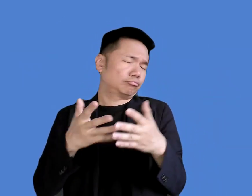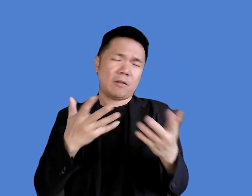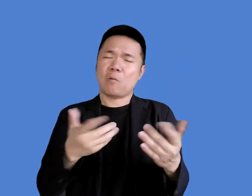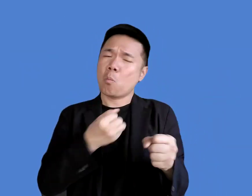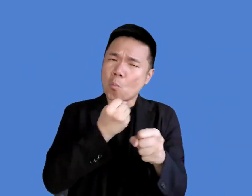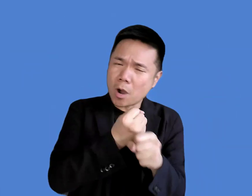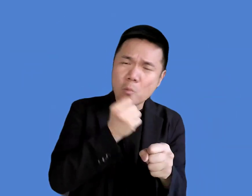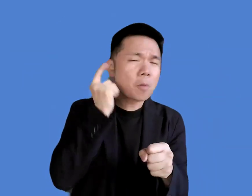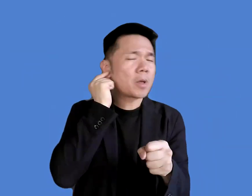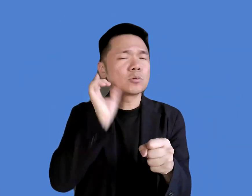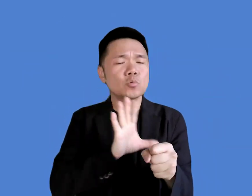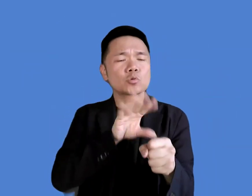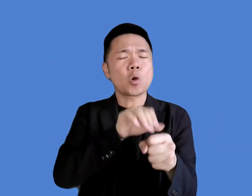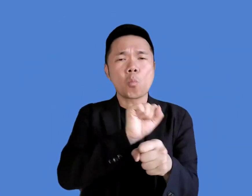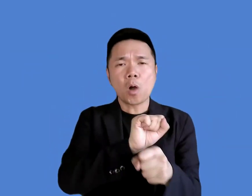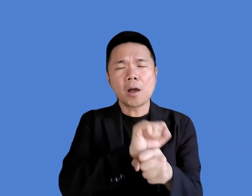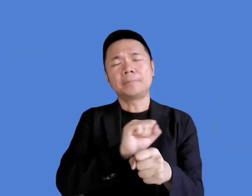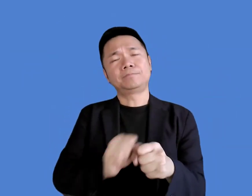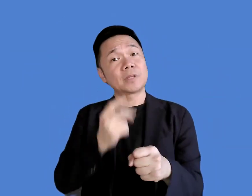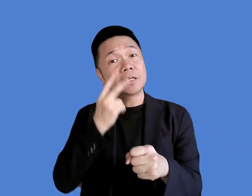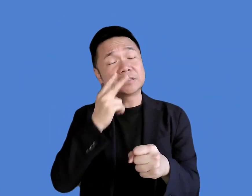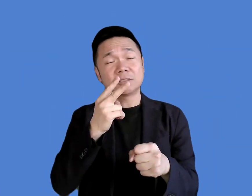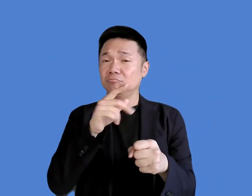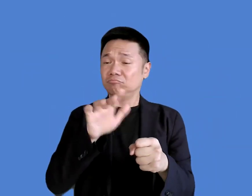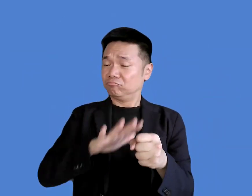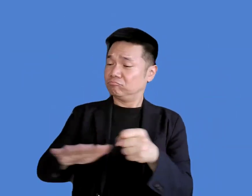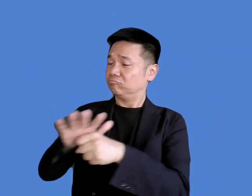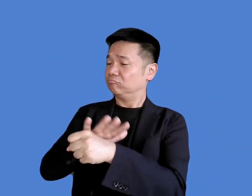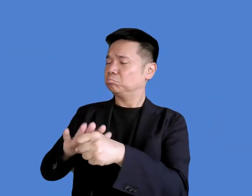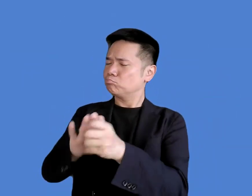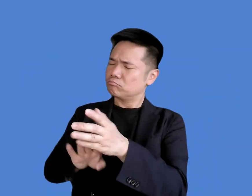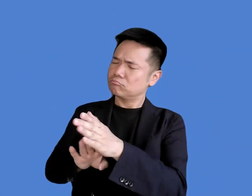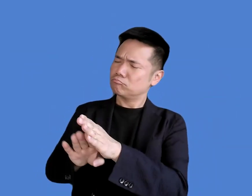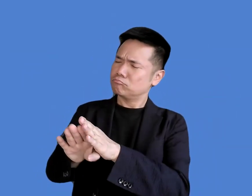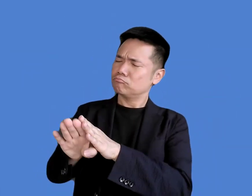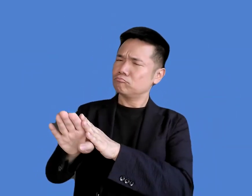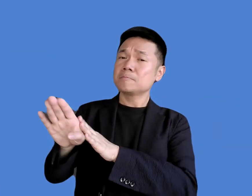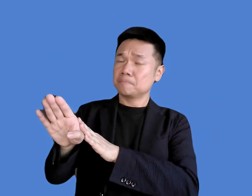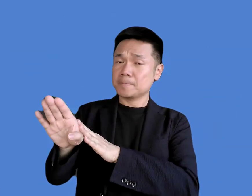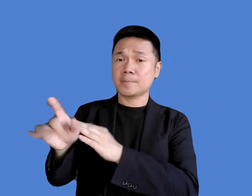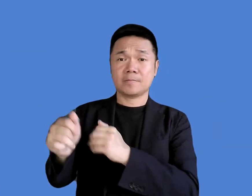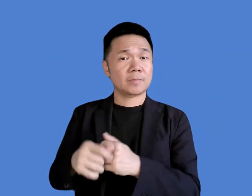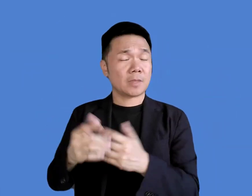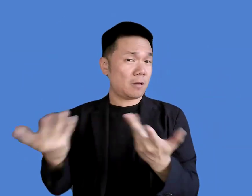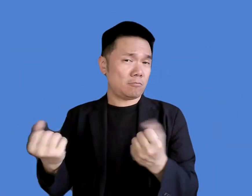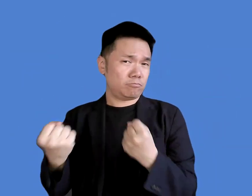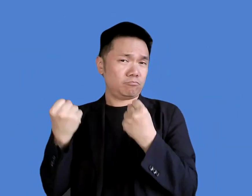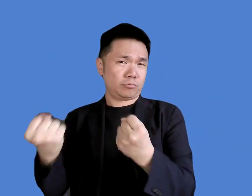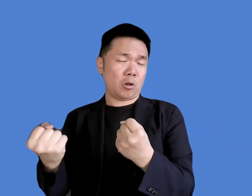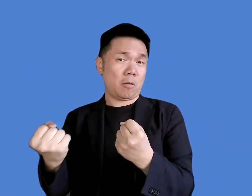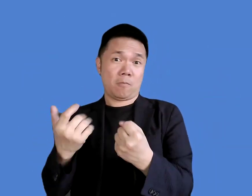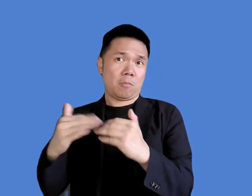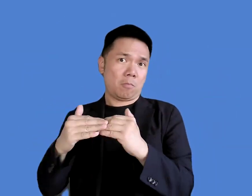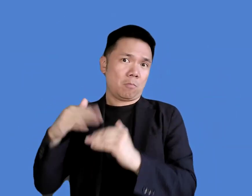market, we see societies growing healthier and stronger economies that are more resilient